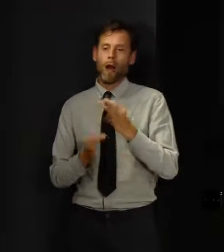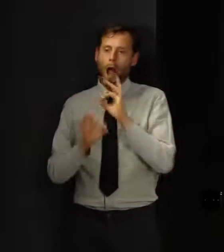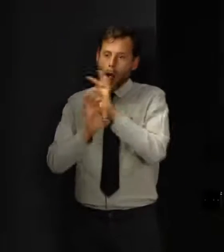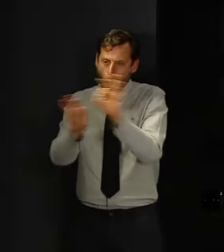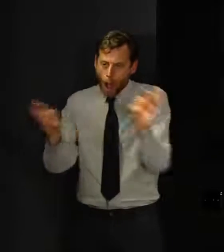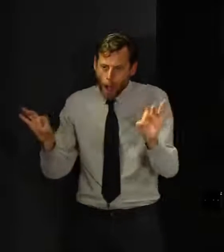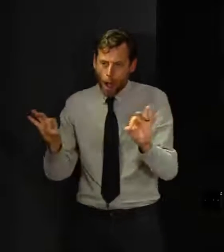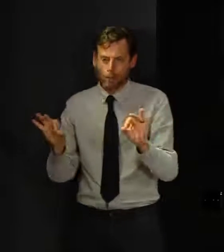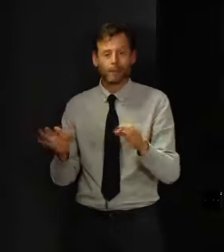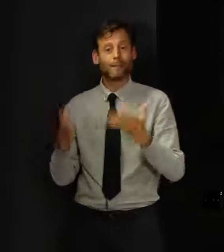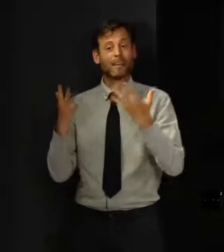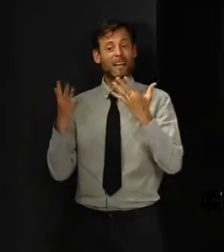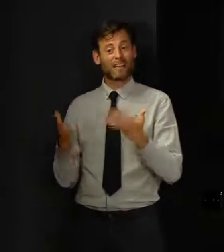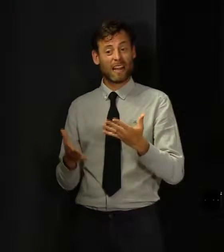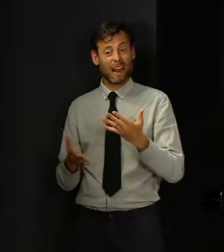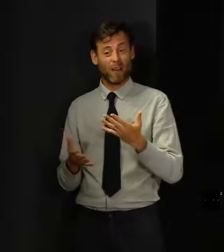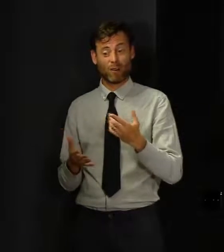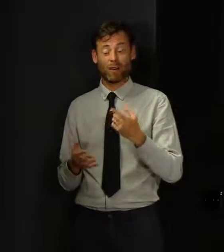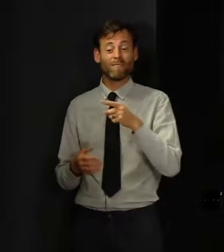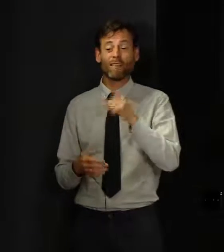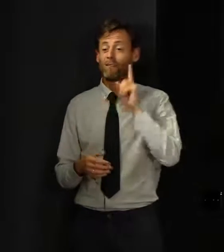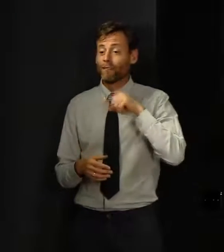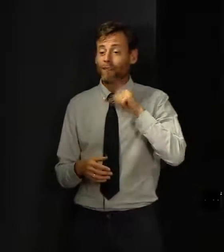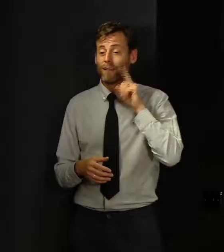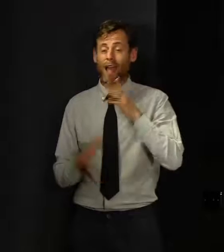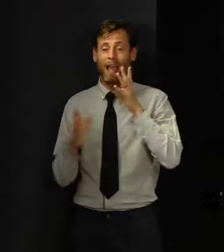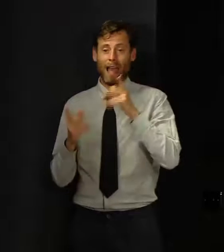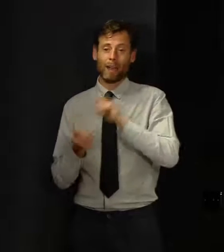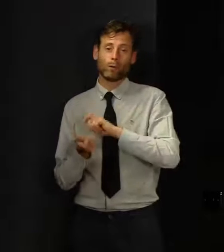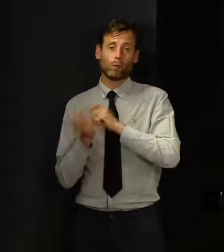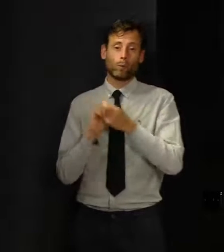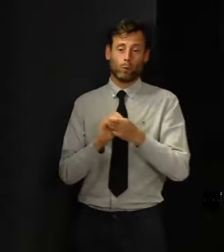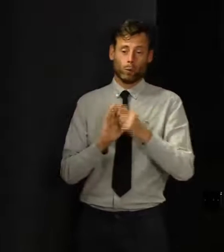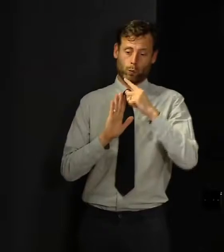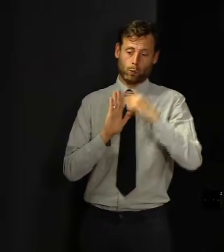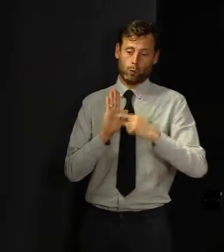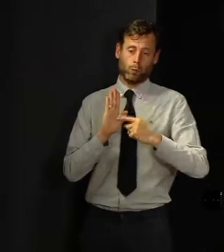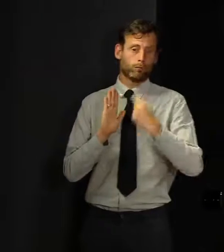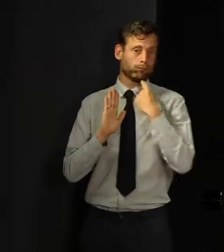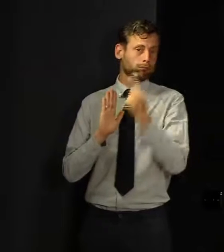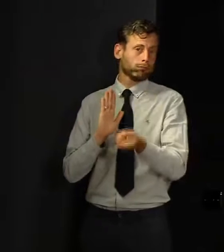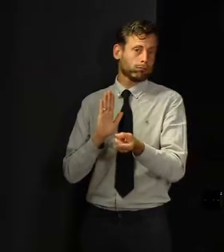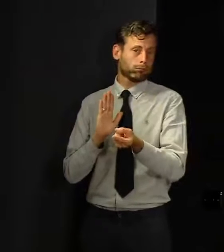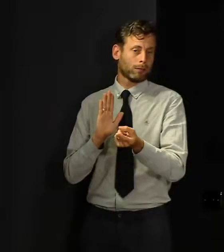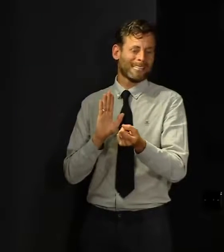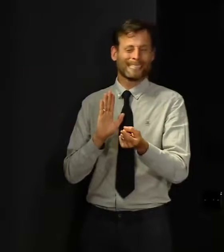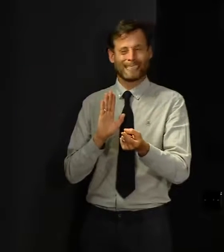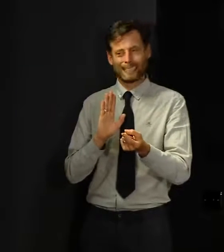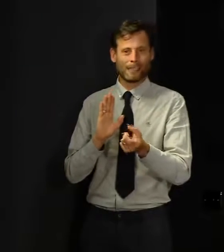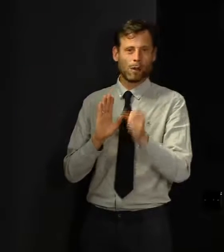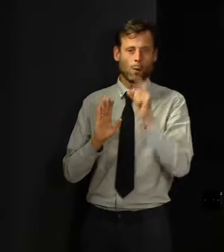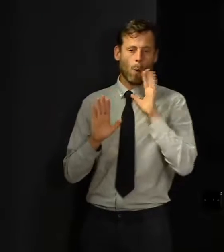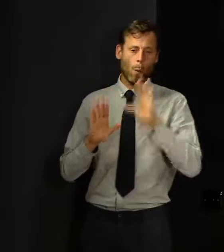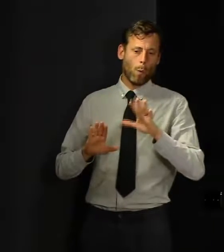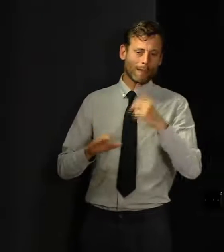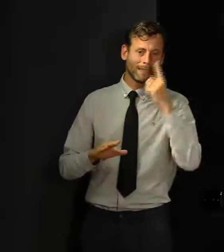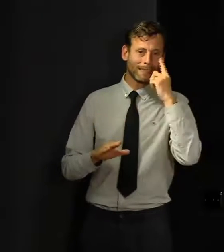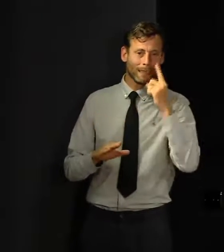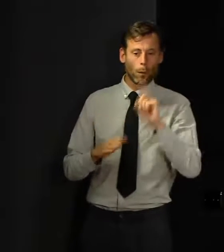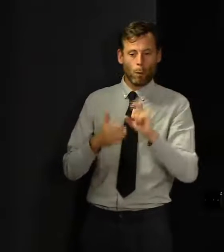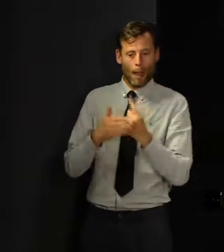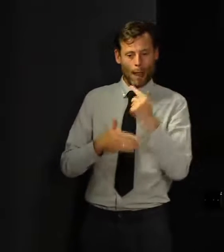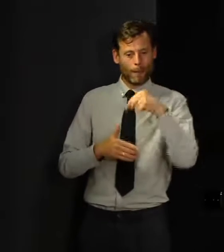pieces of guidance into regulation. And clearly, we're going to wait to see how this weekend pans